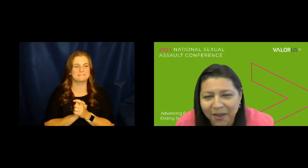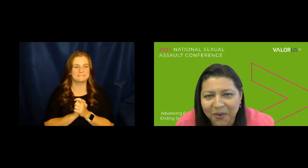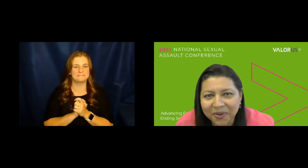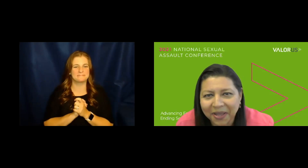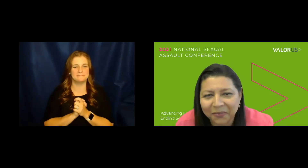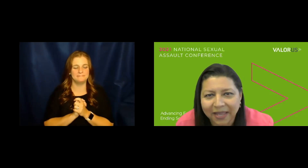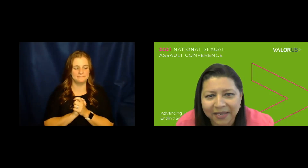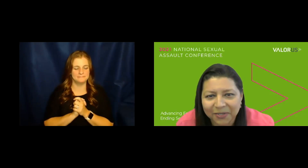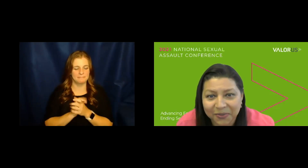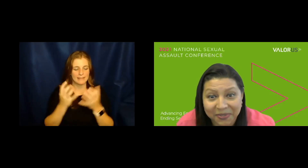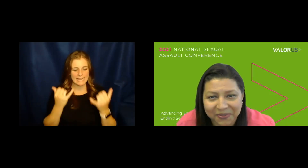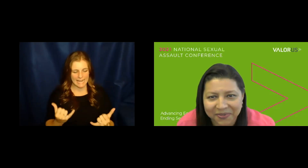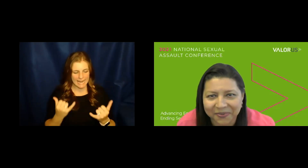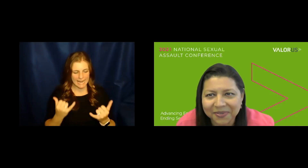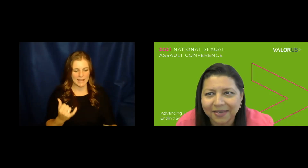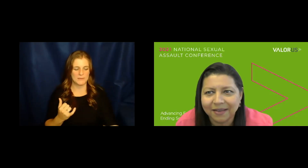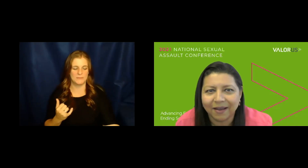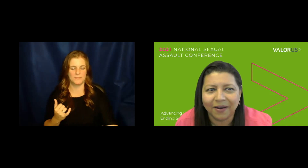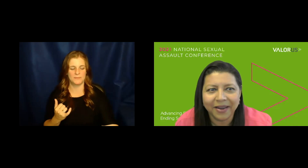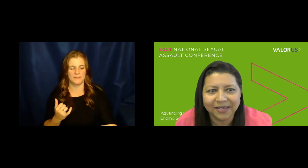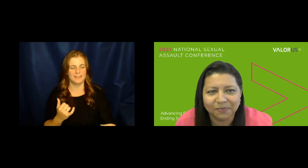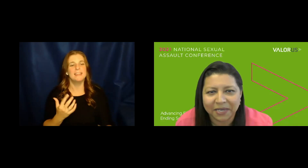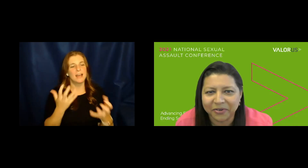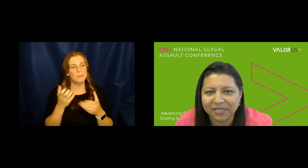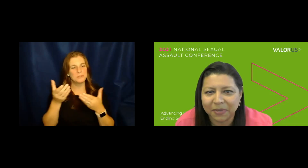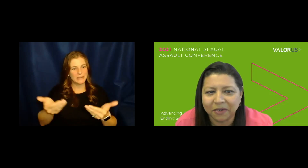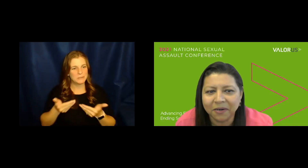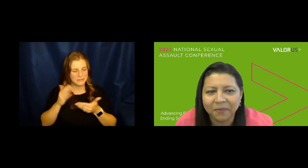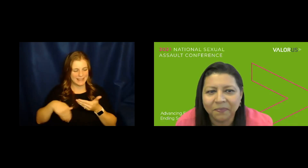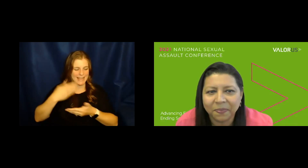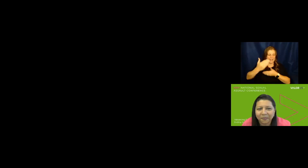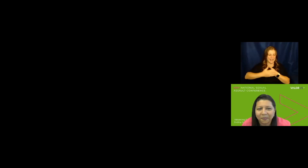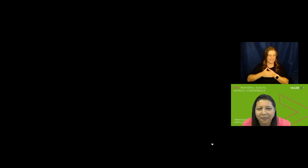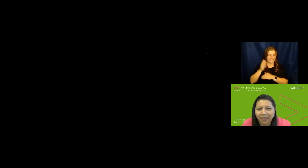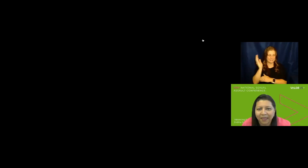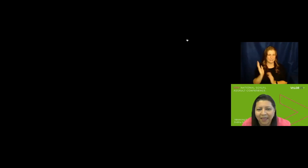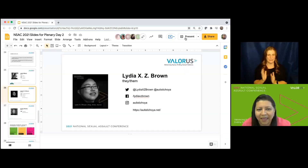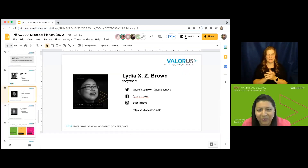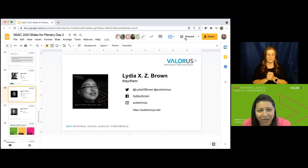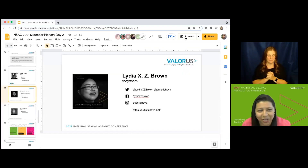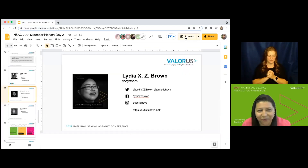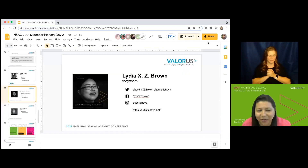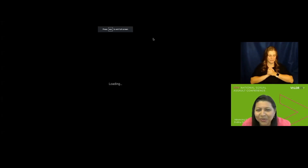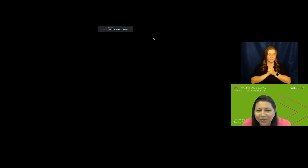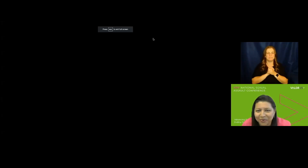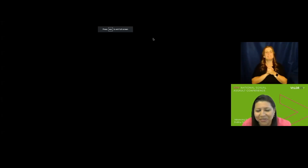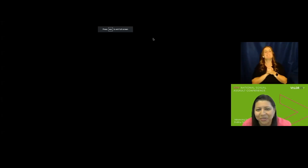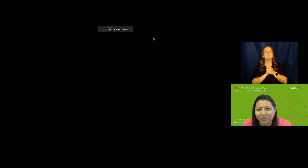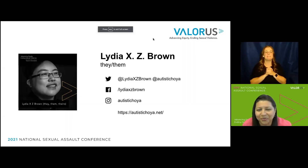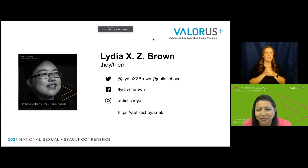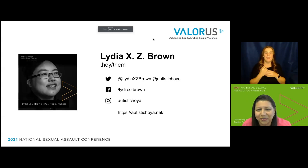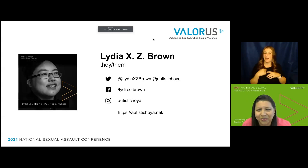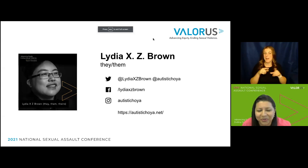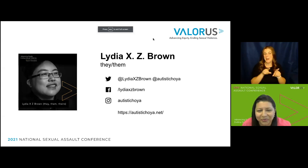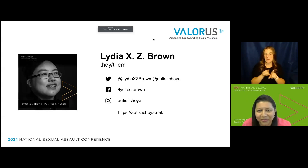And now I would like to introduce our next plenary speaker, which I have also the pleasure